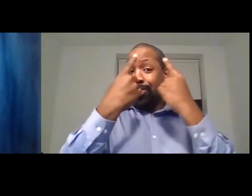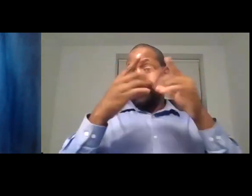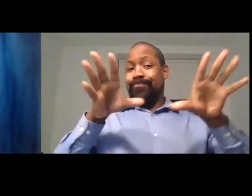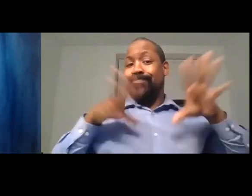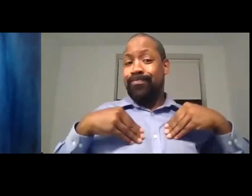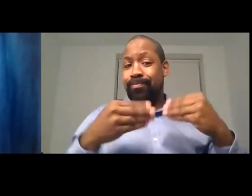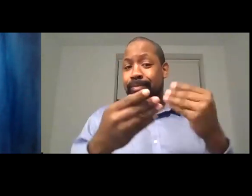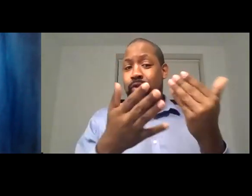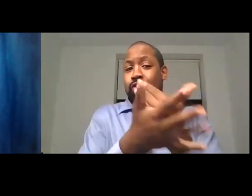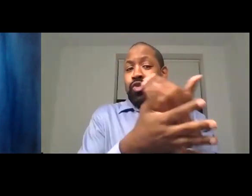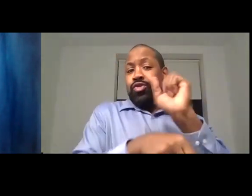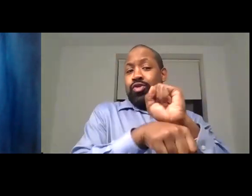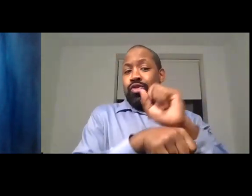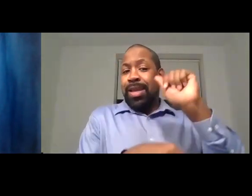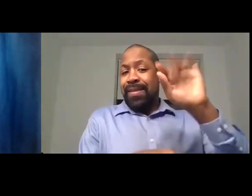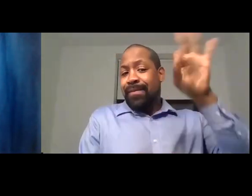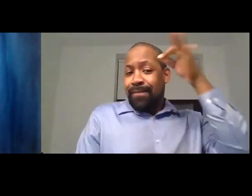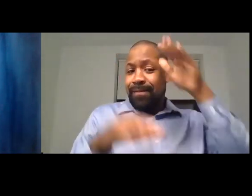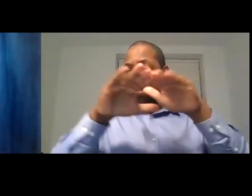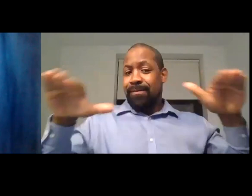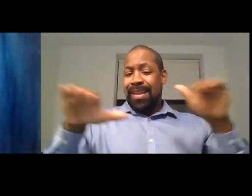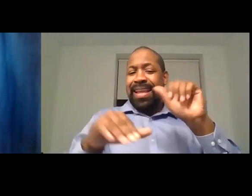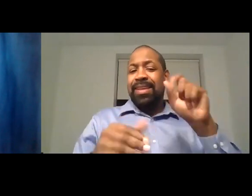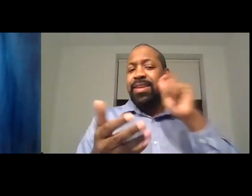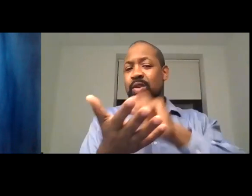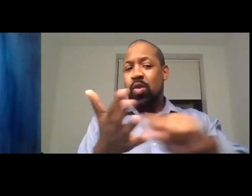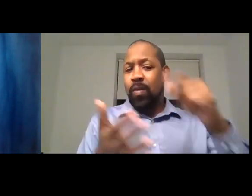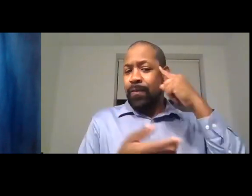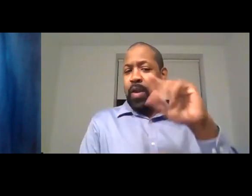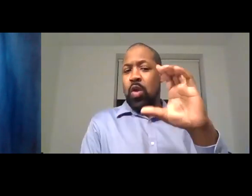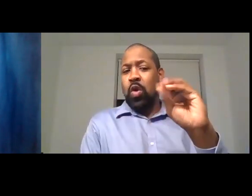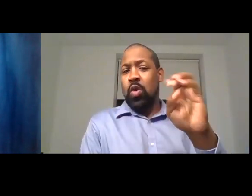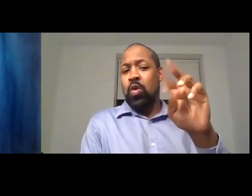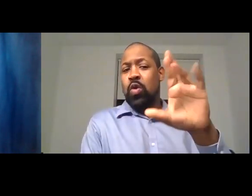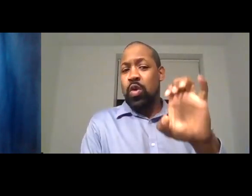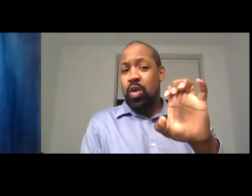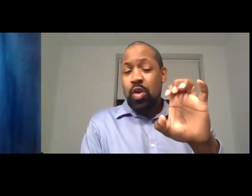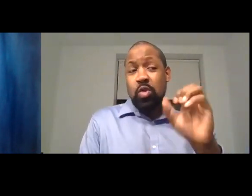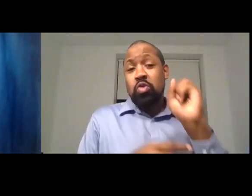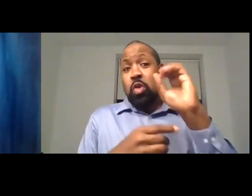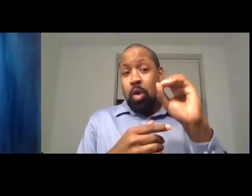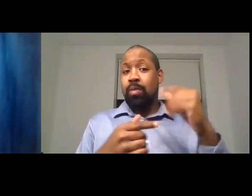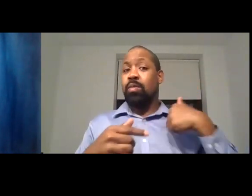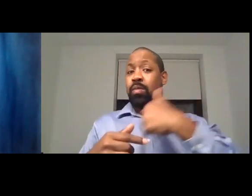Governor for accepting the new job at the federal level.